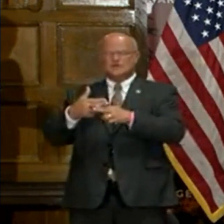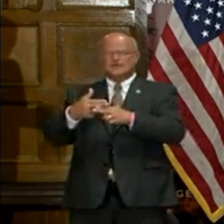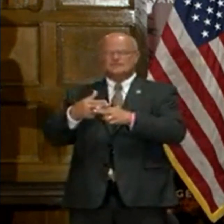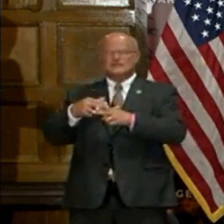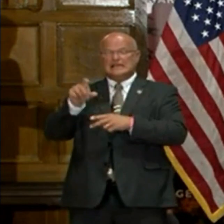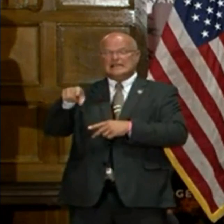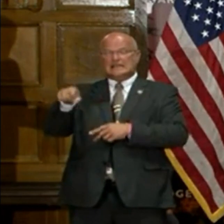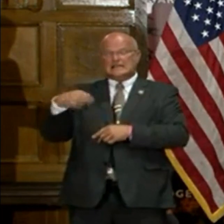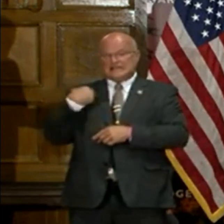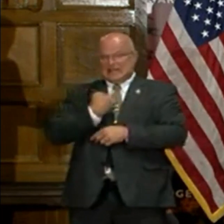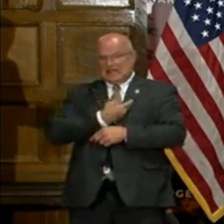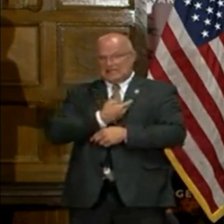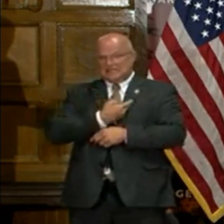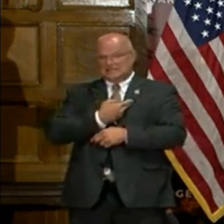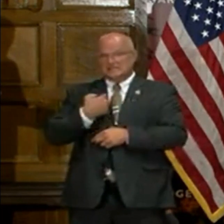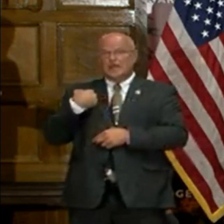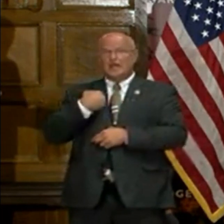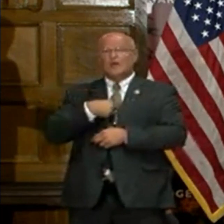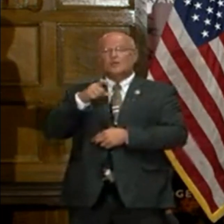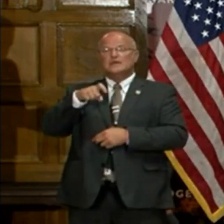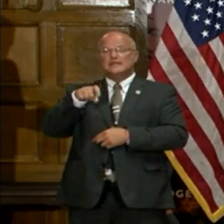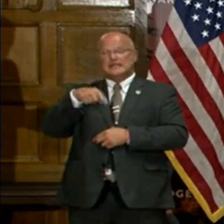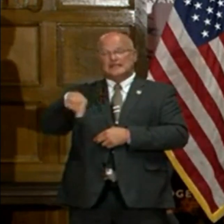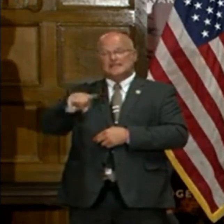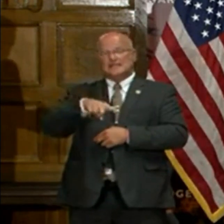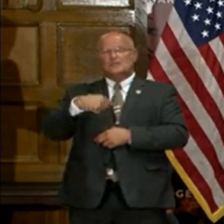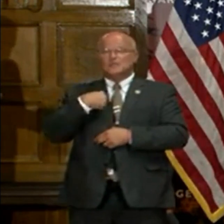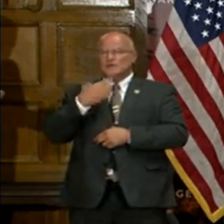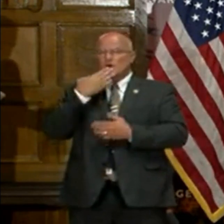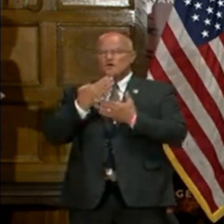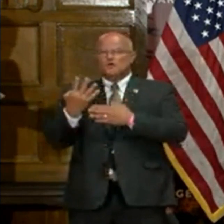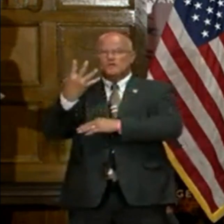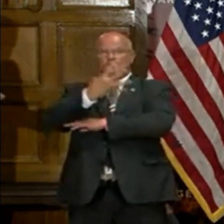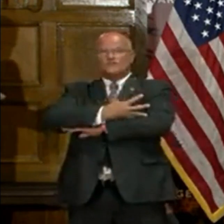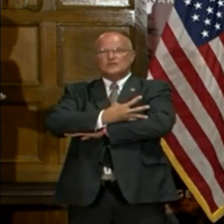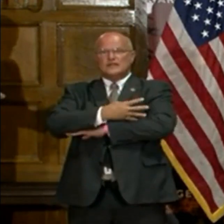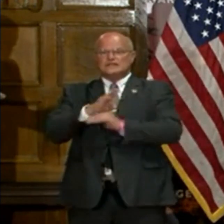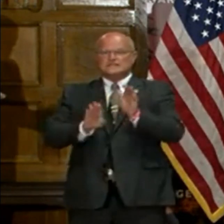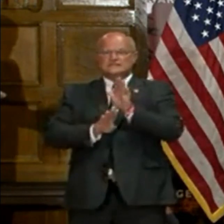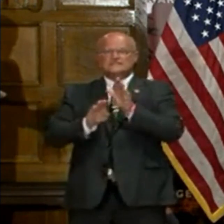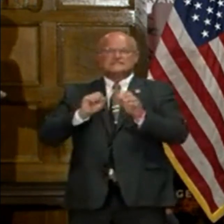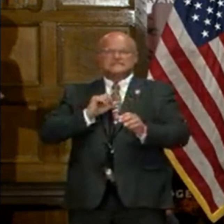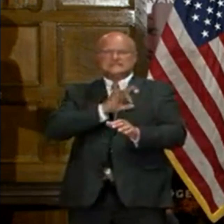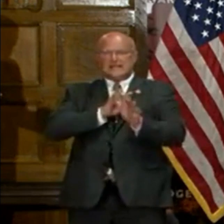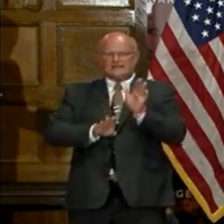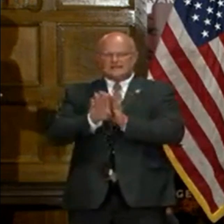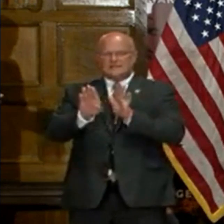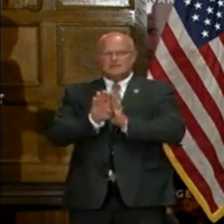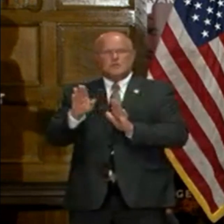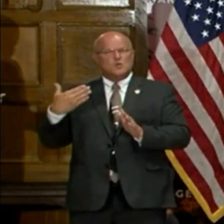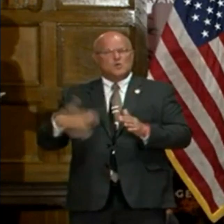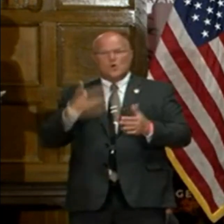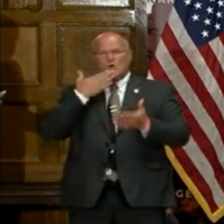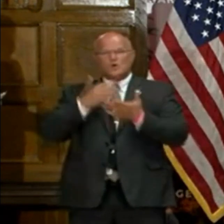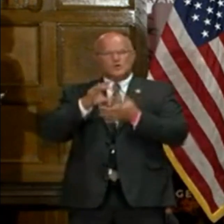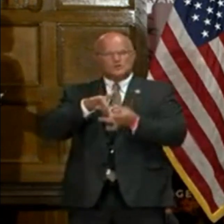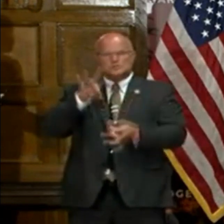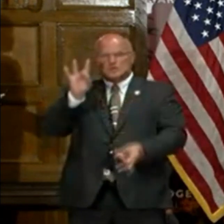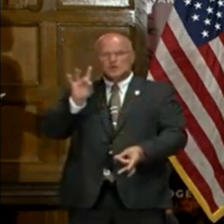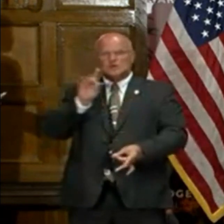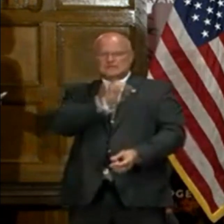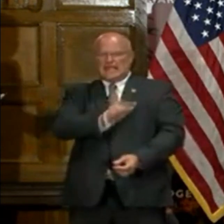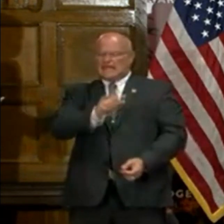them. We've had a good 4 days of professional development with our staff this week. They're in good spirits. They've got the